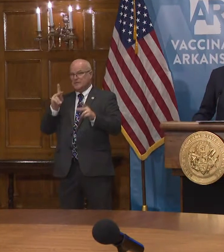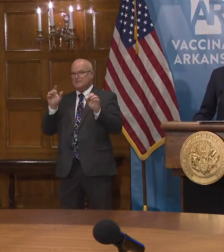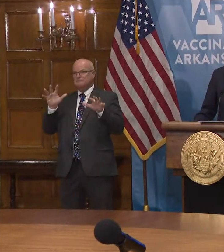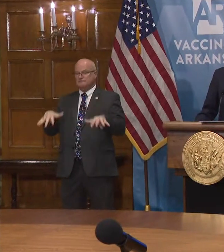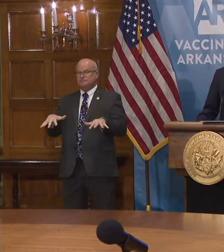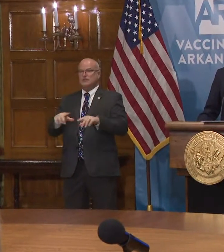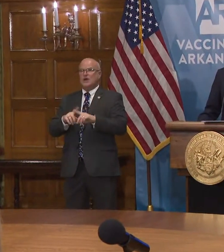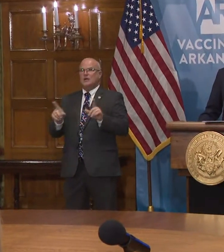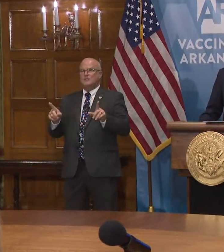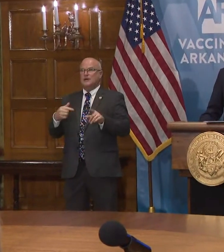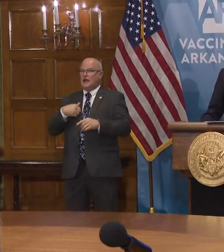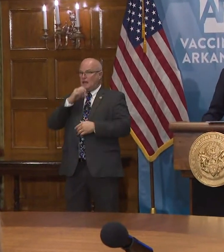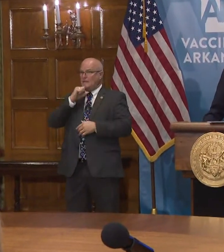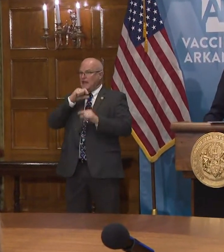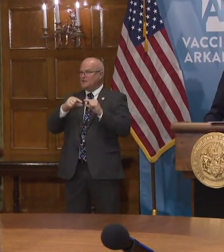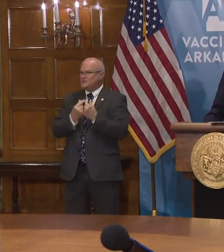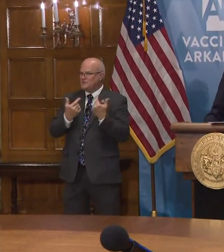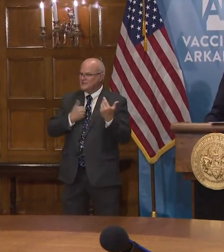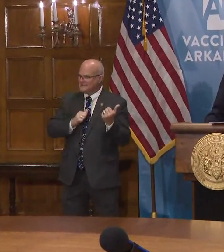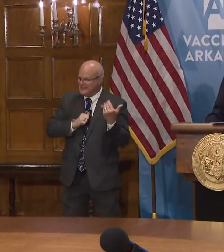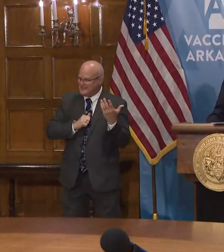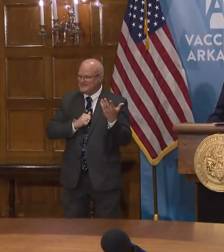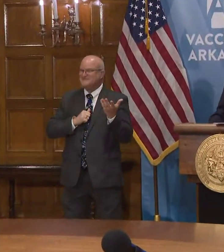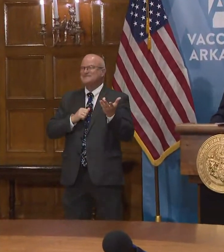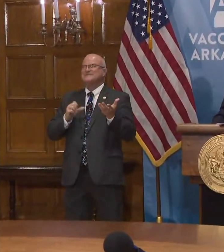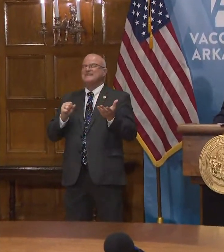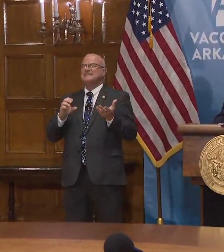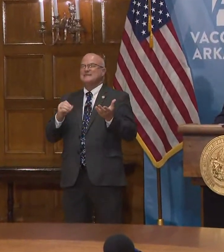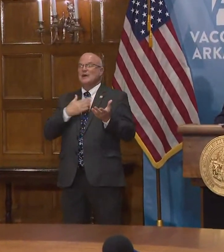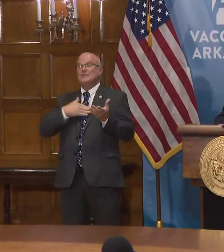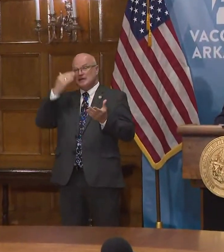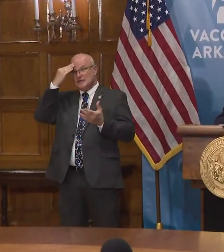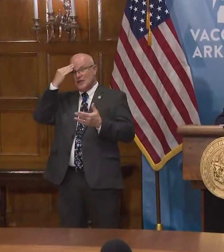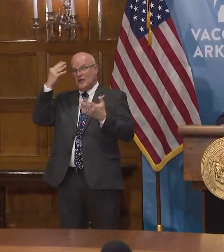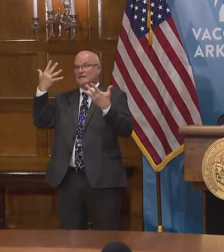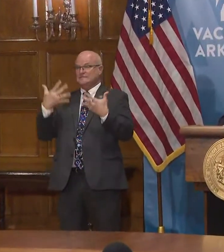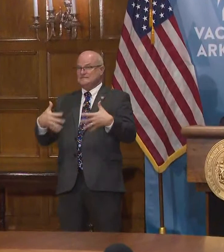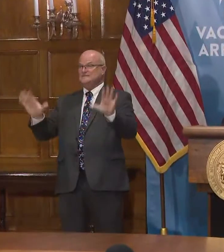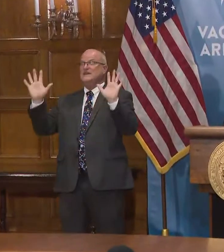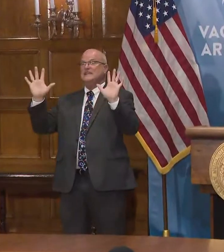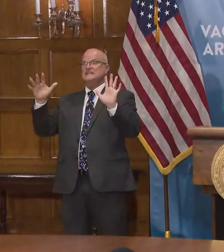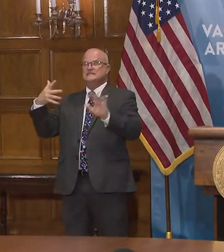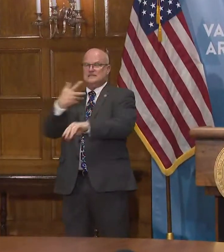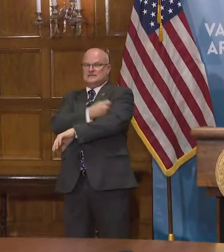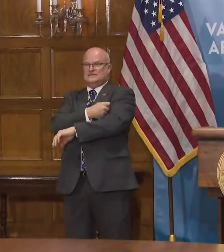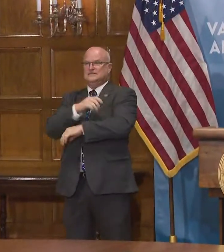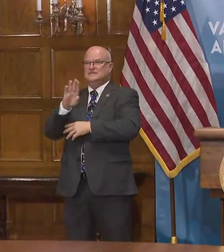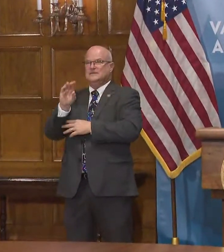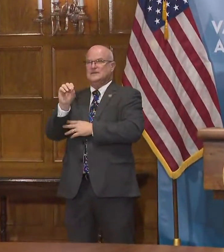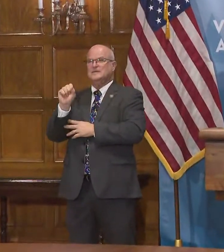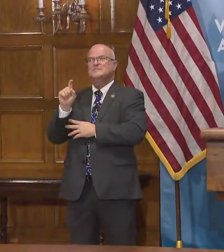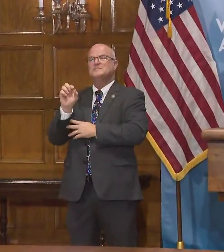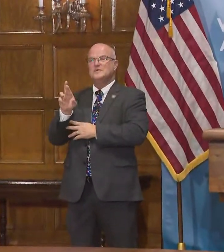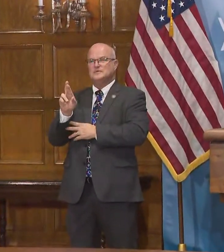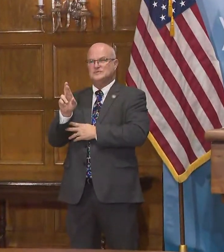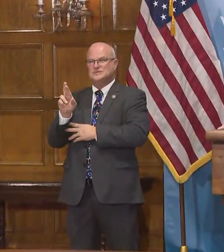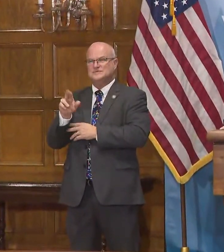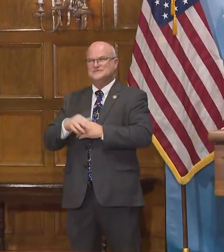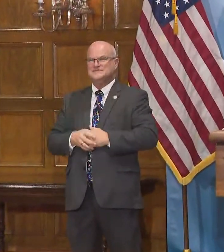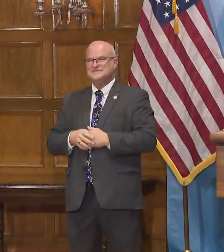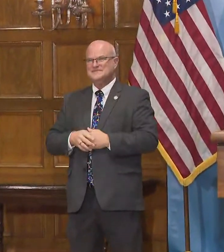but I'm actually in that age category. And so please know that I have gotten my booster